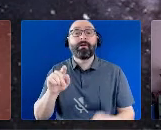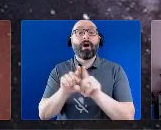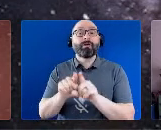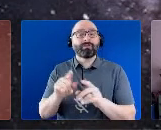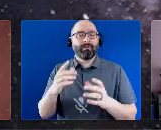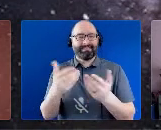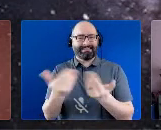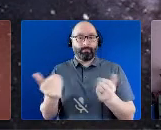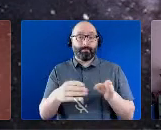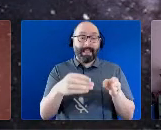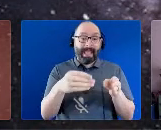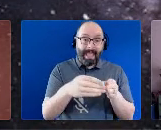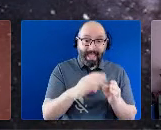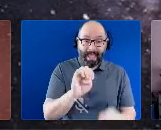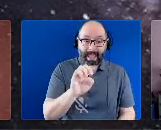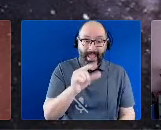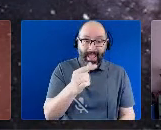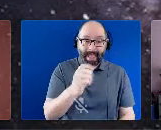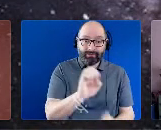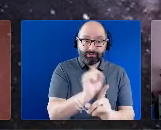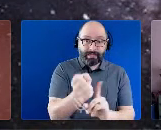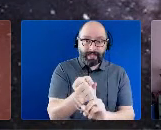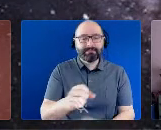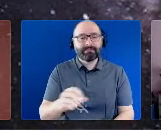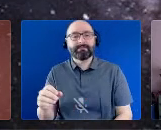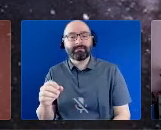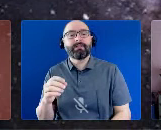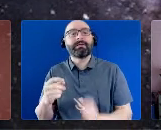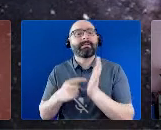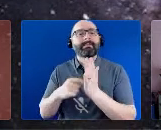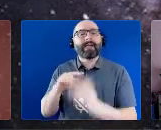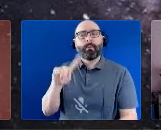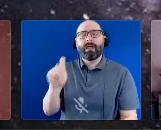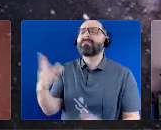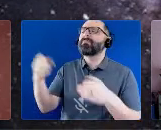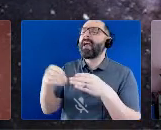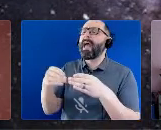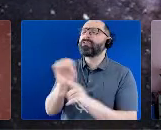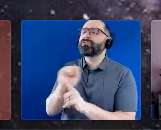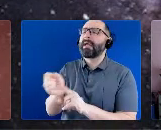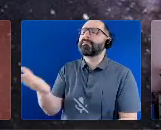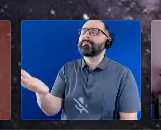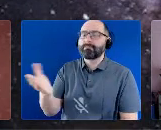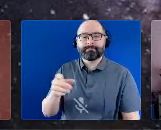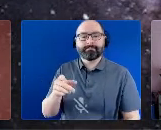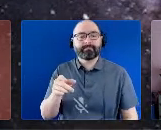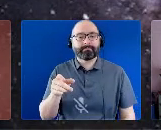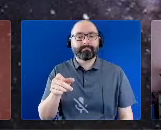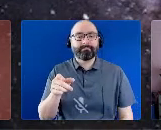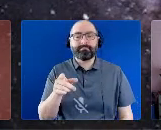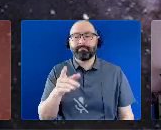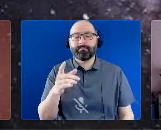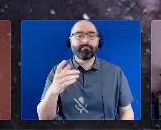input because sometimes I'll ask candidates, what are the edge cases, for this problem? And they'll, say for this